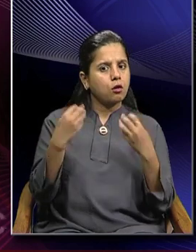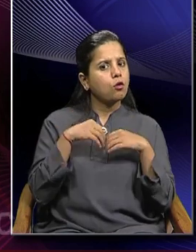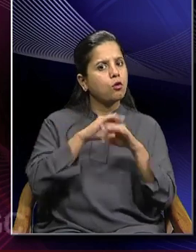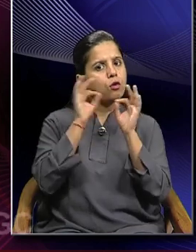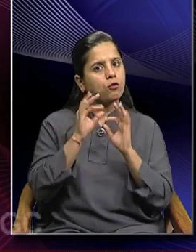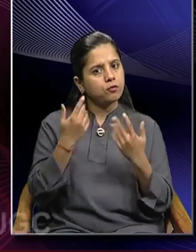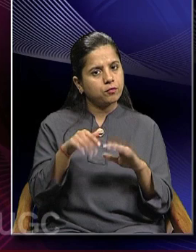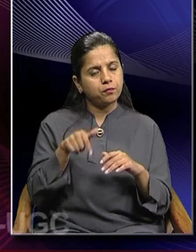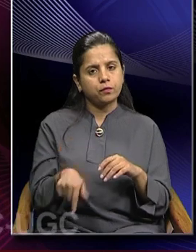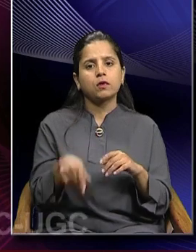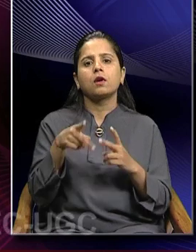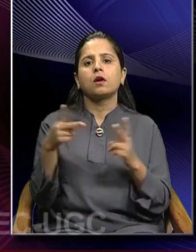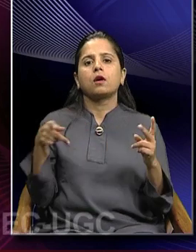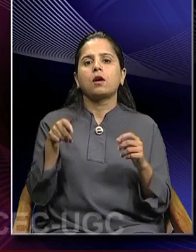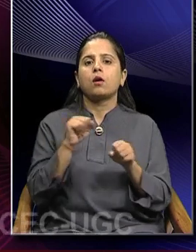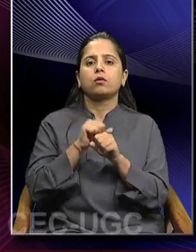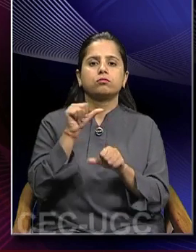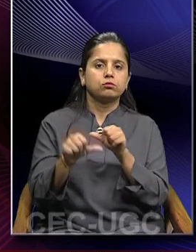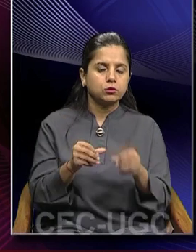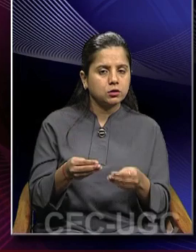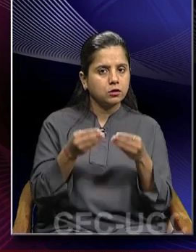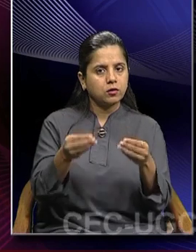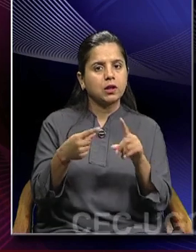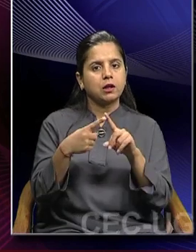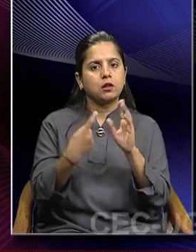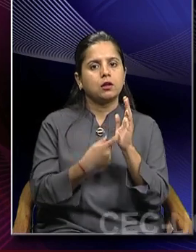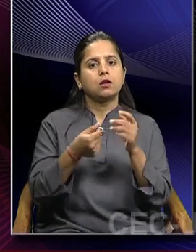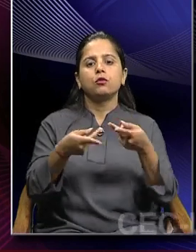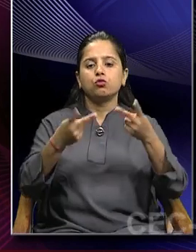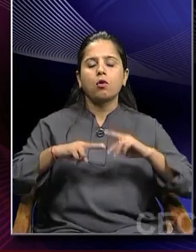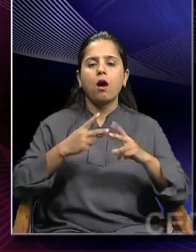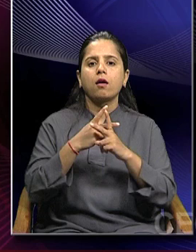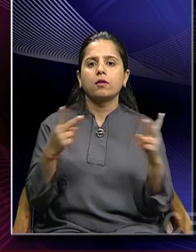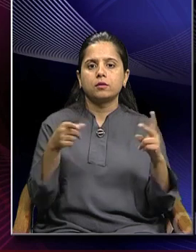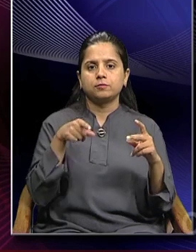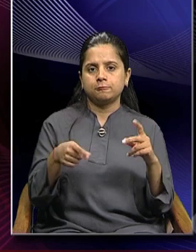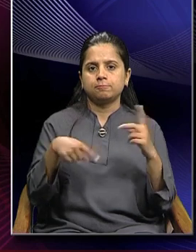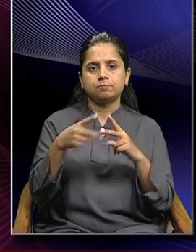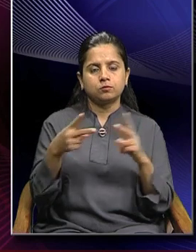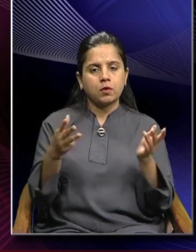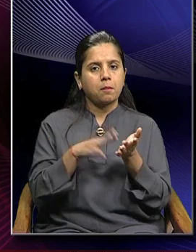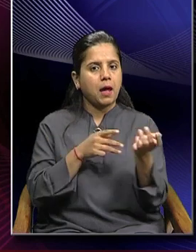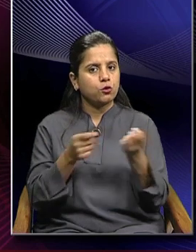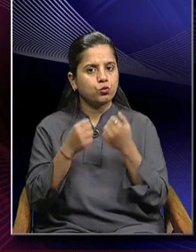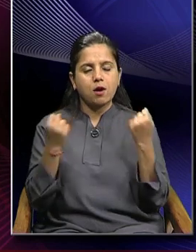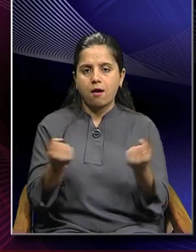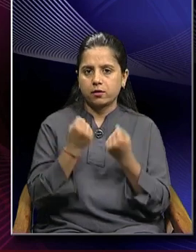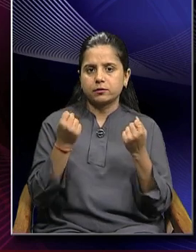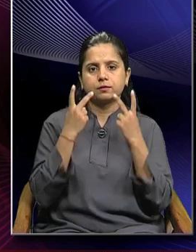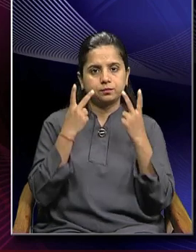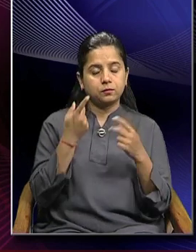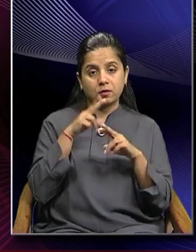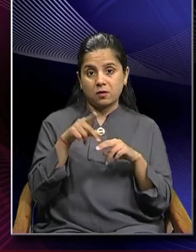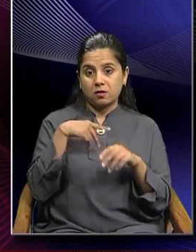and it provides an operational framework for translating the transcendental management into action. So if